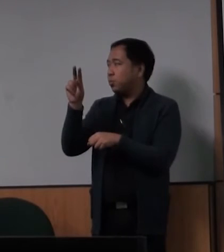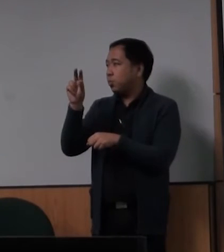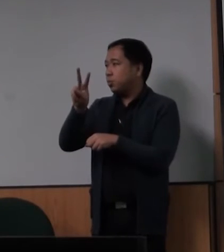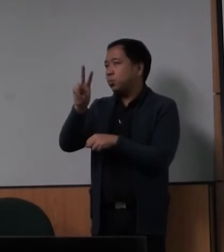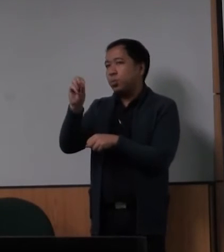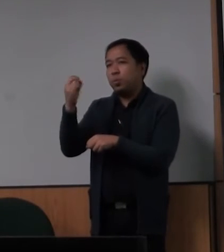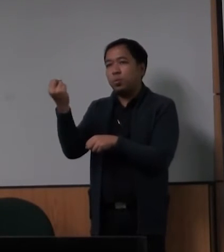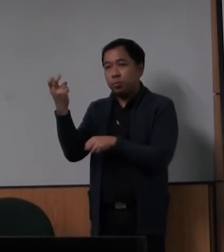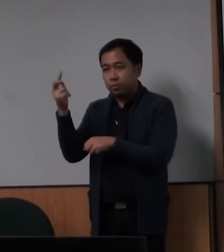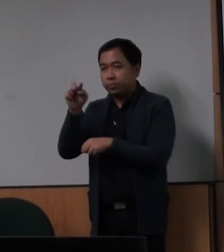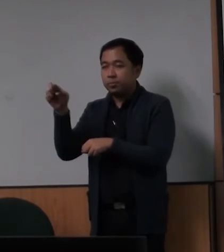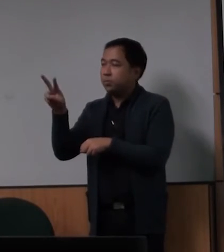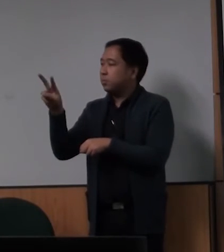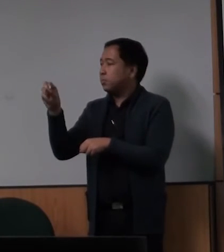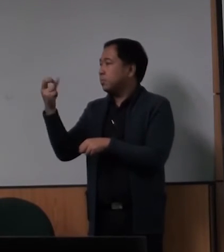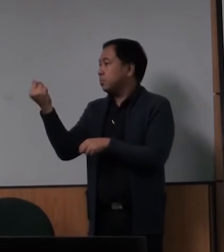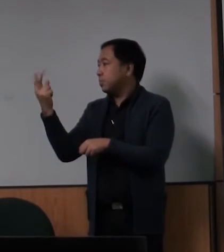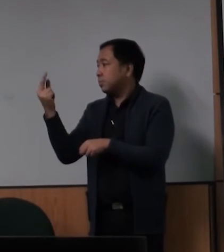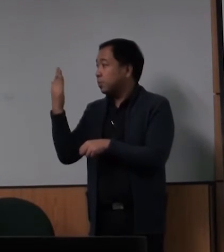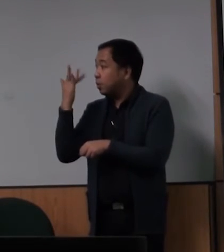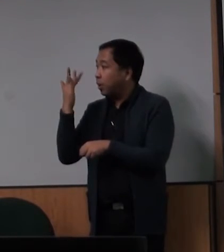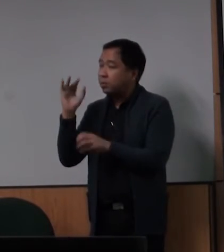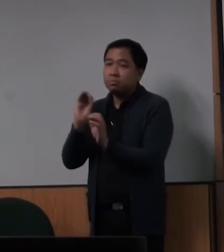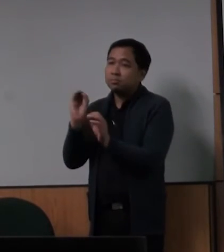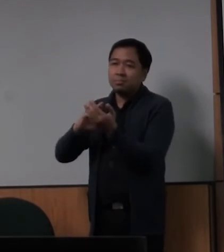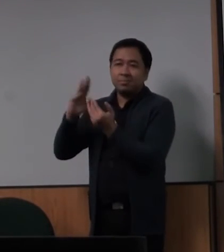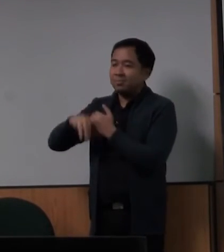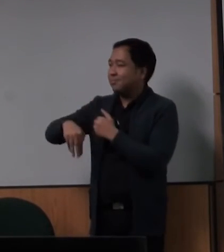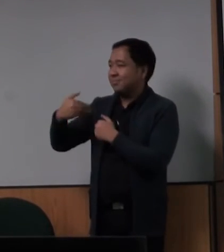no curriculum yet for the deaf.